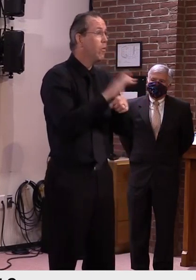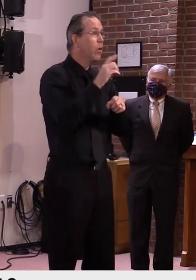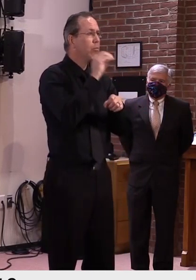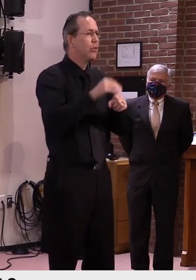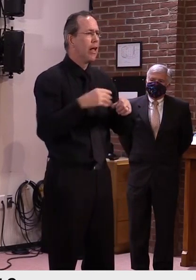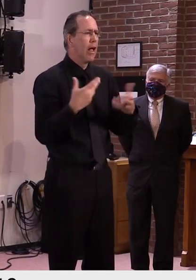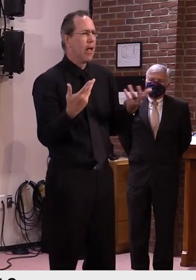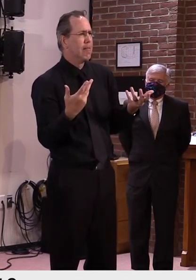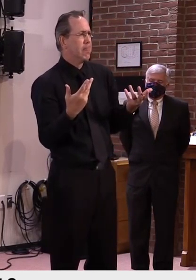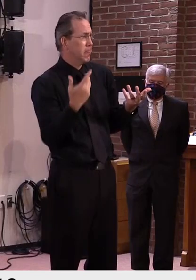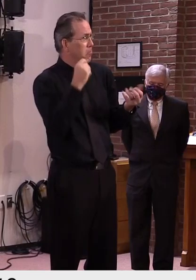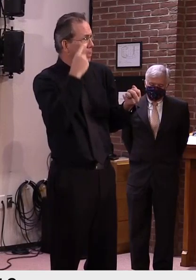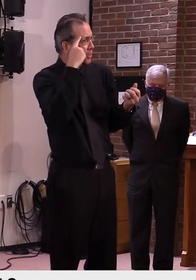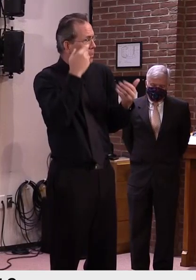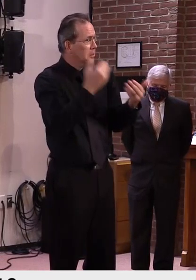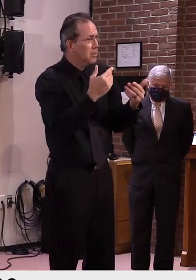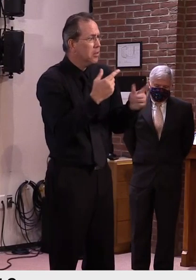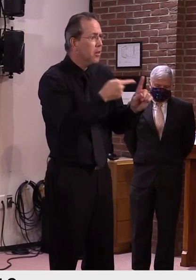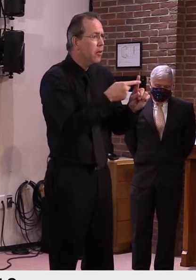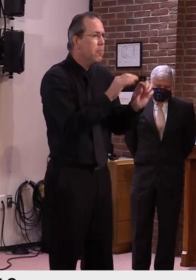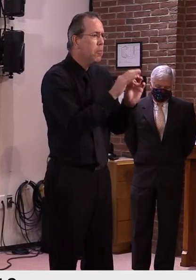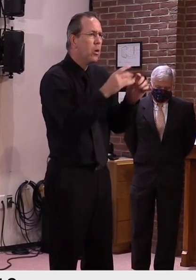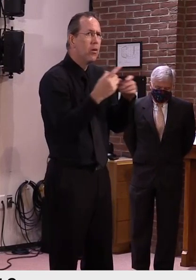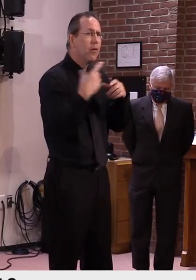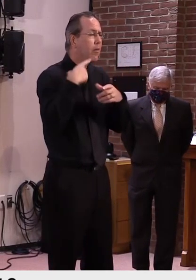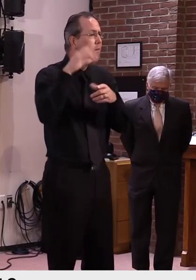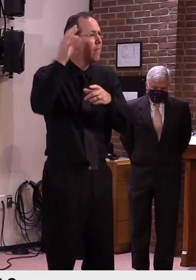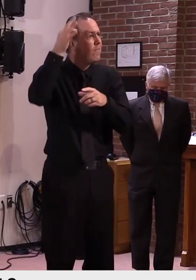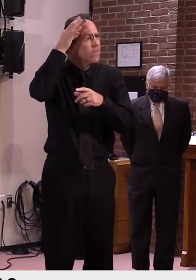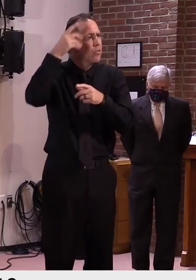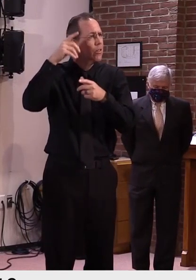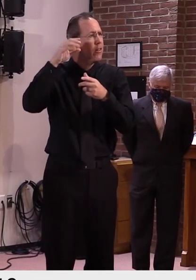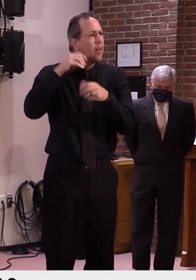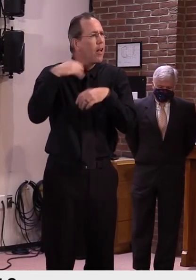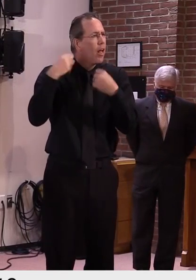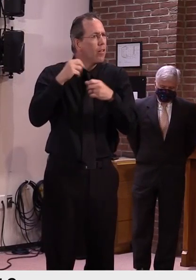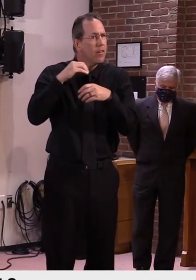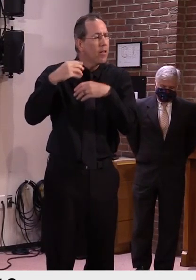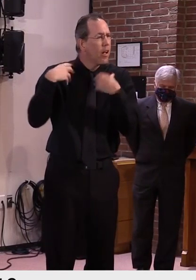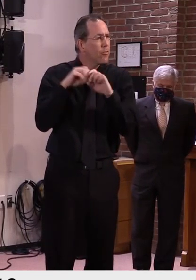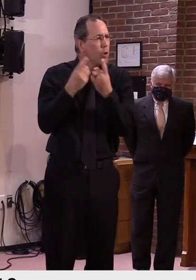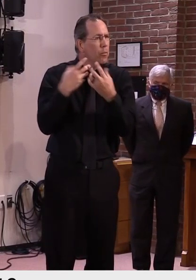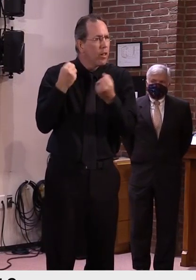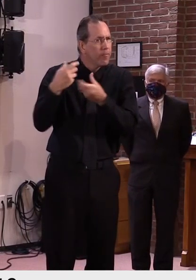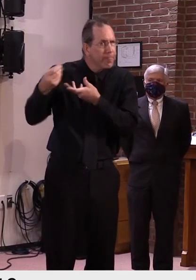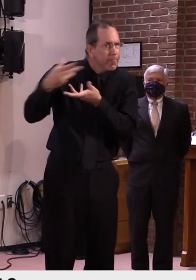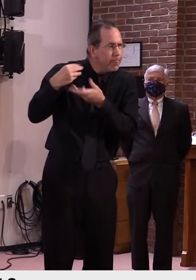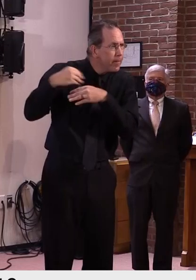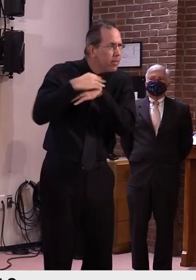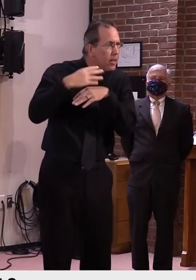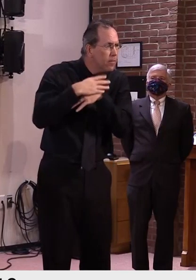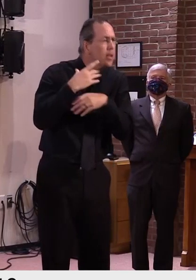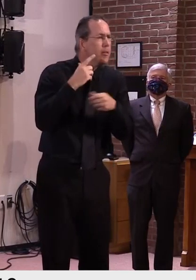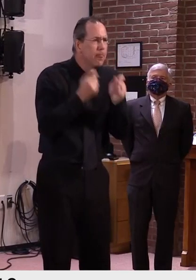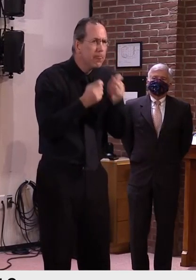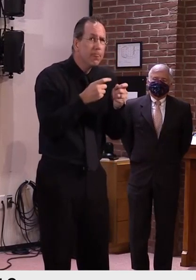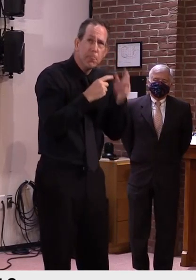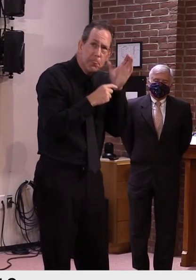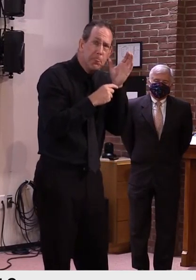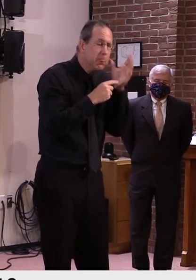based on the advice and consent of our EPI team and Dr. Levine, Dr. Kelso, and thought this was